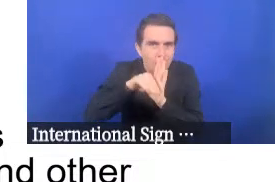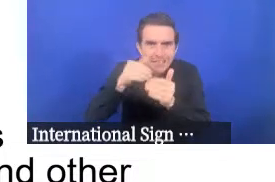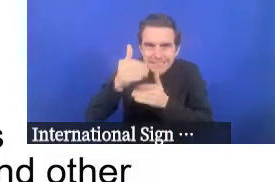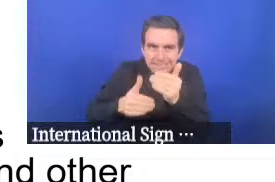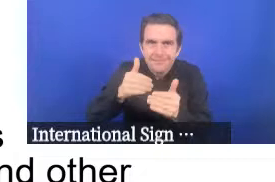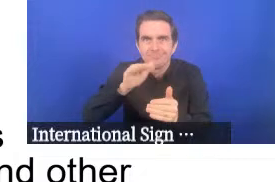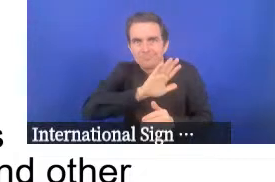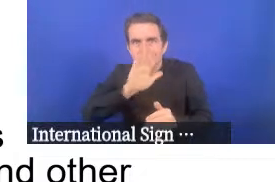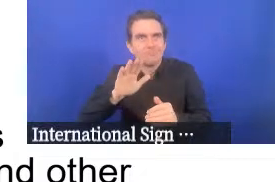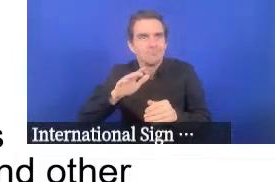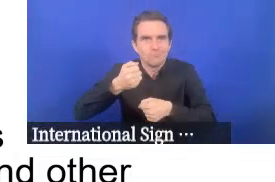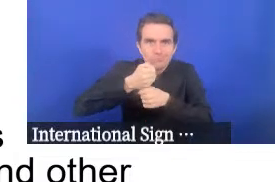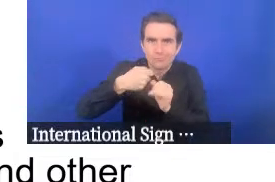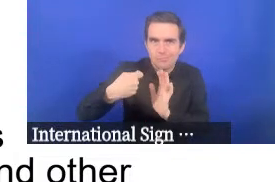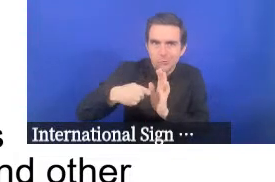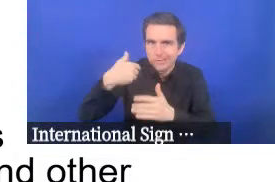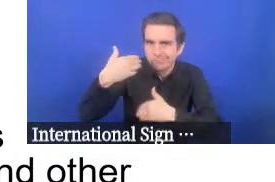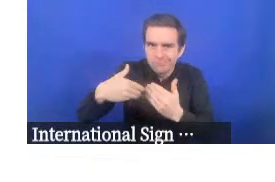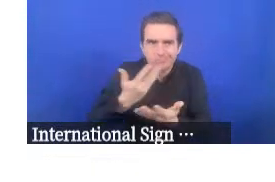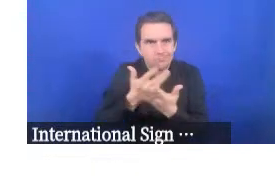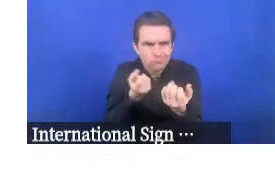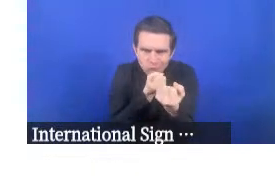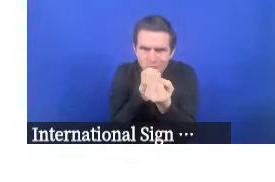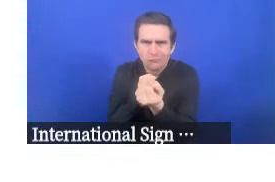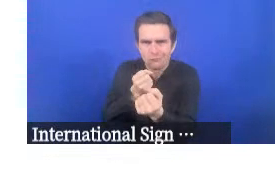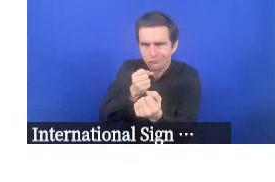a gender equality approach.